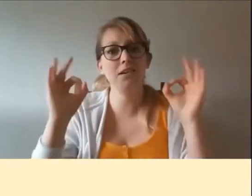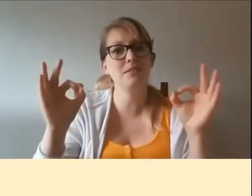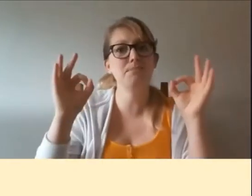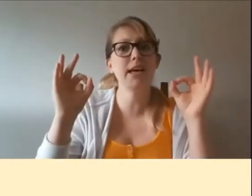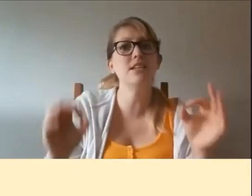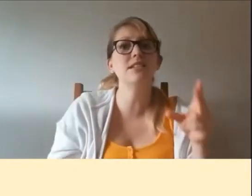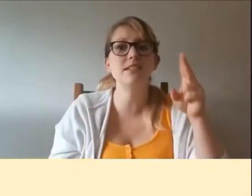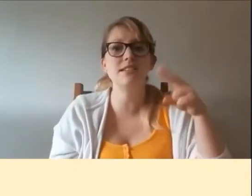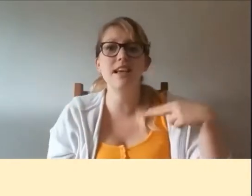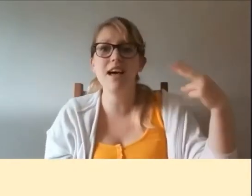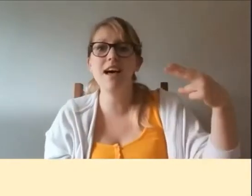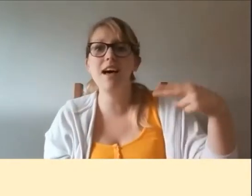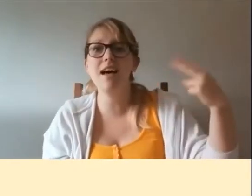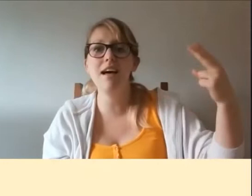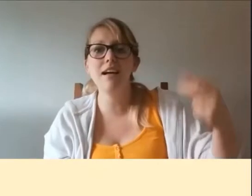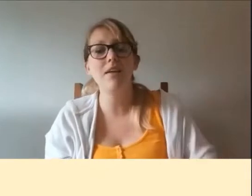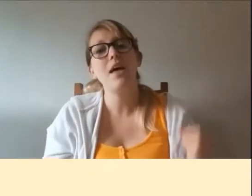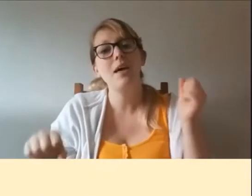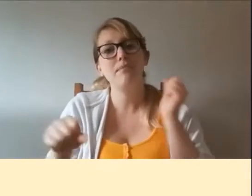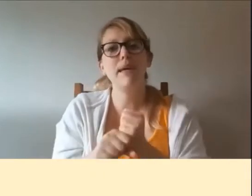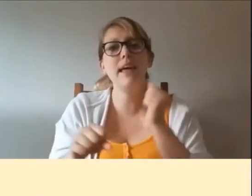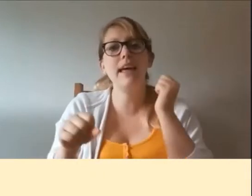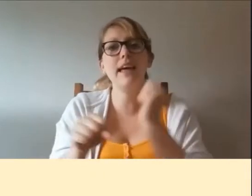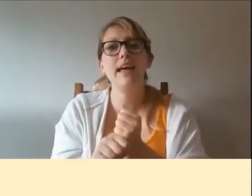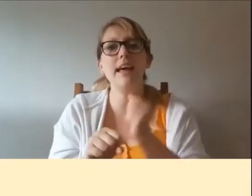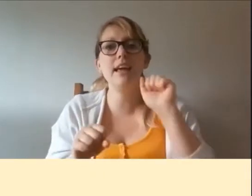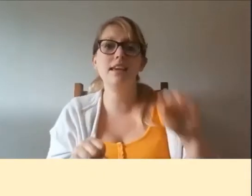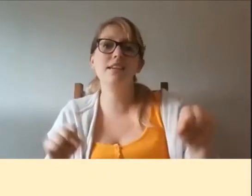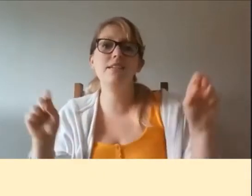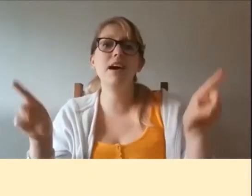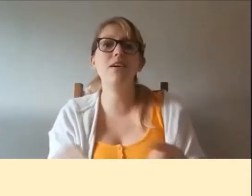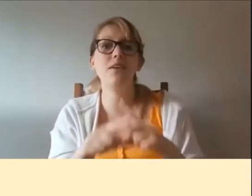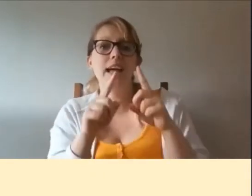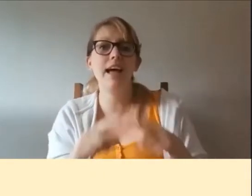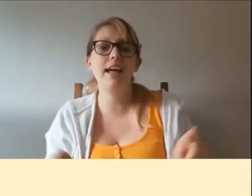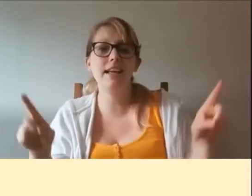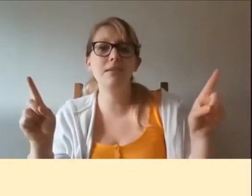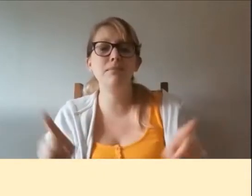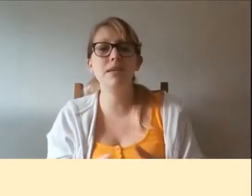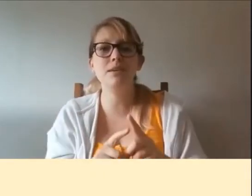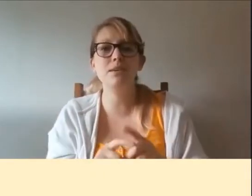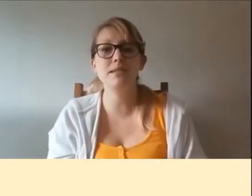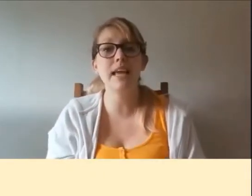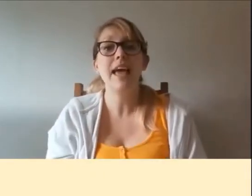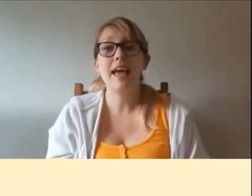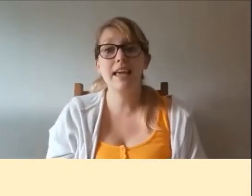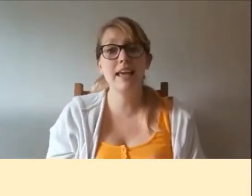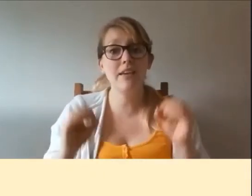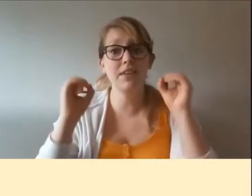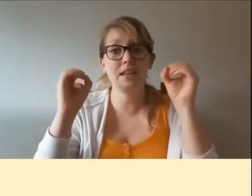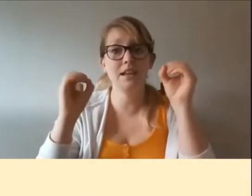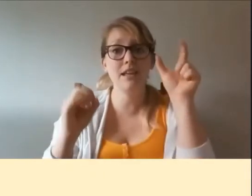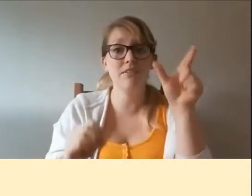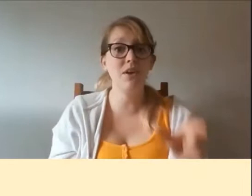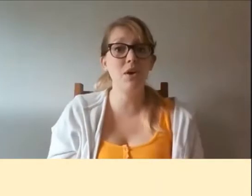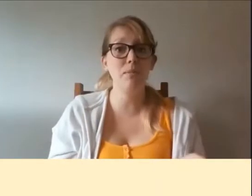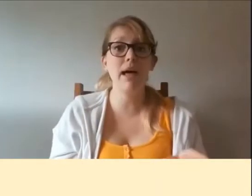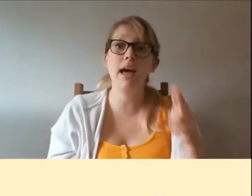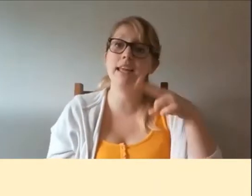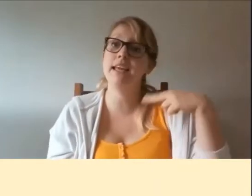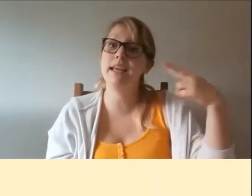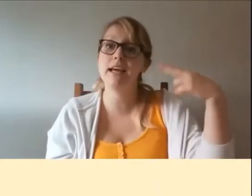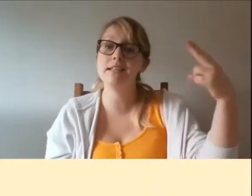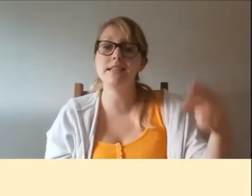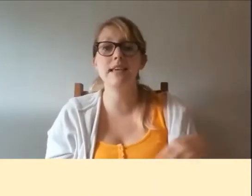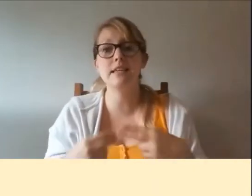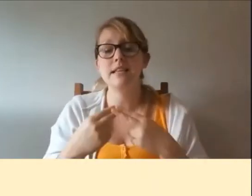your own special song, make your own kind of music, even if